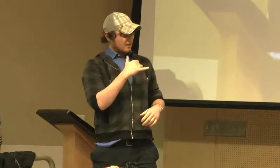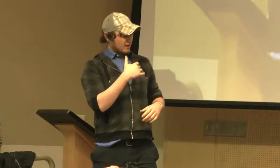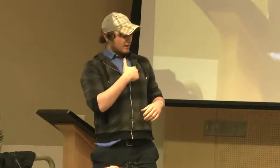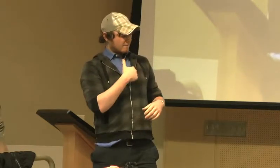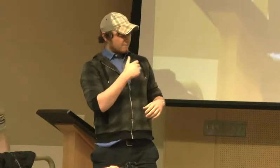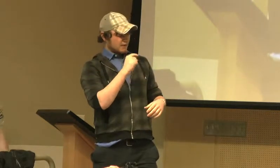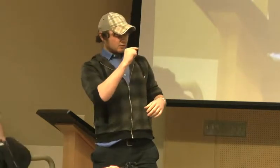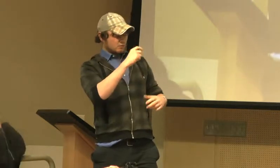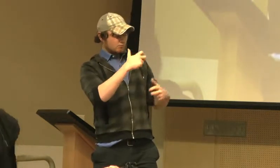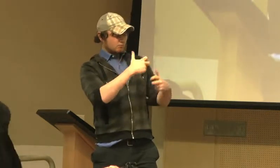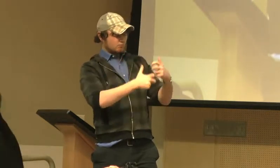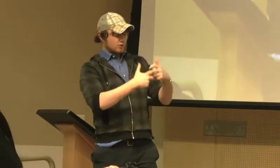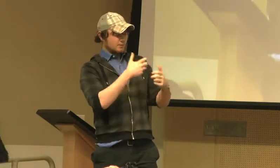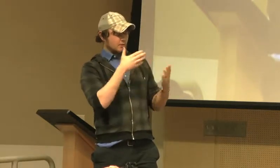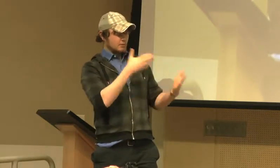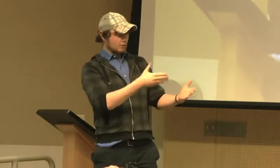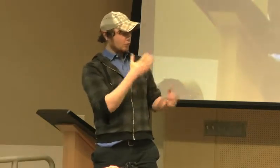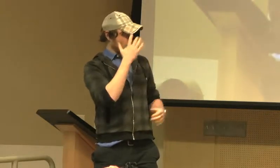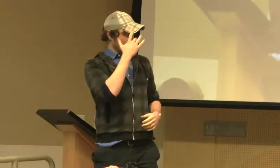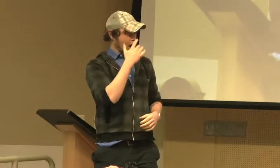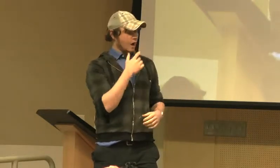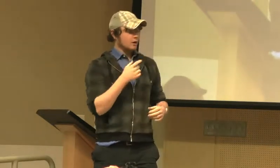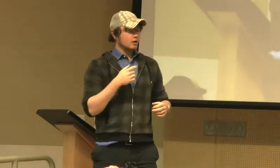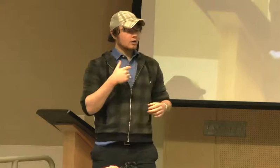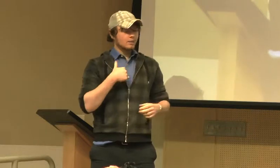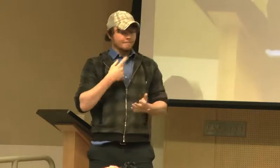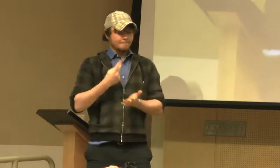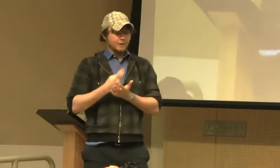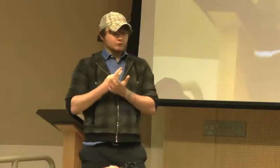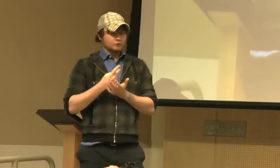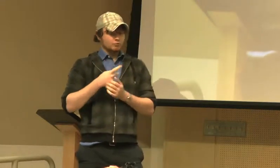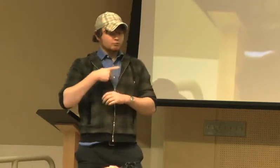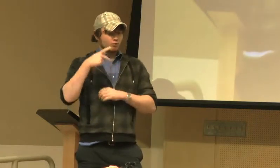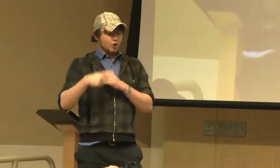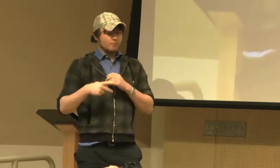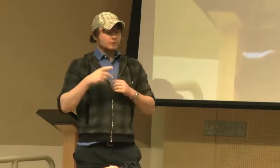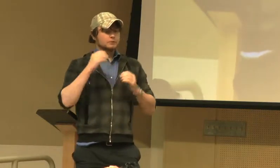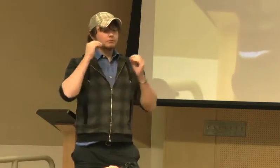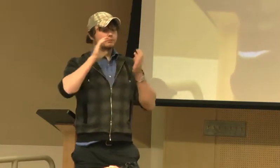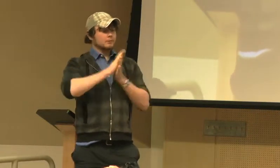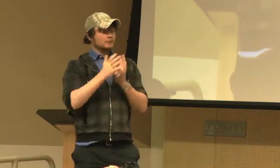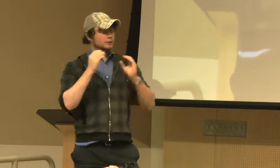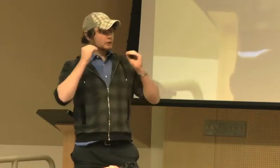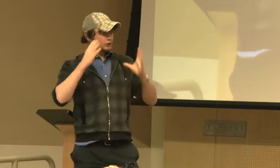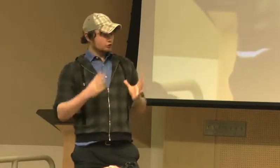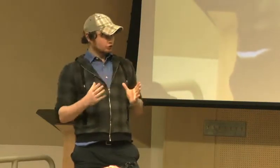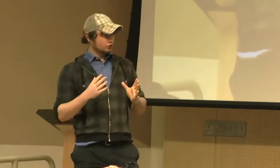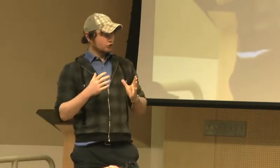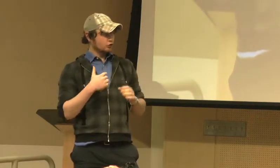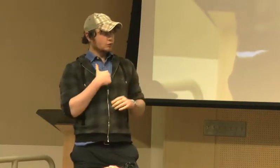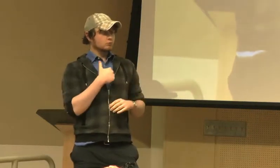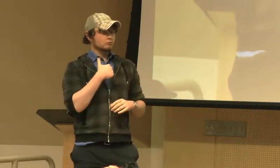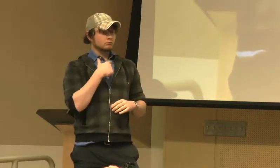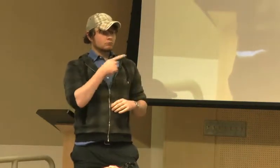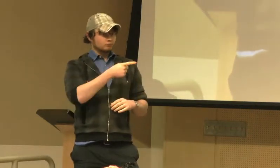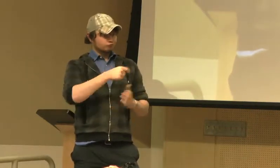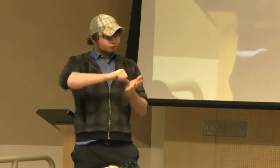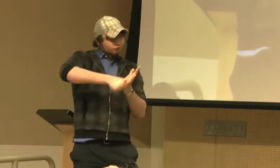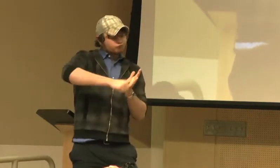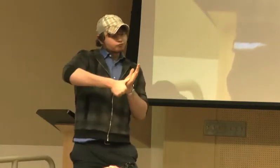and we kind of feel like we have a little bit of a problem there. Because the master's program is